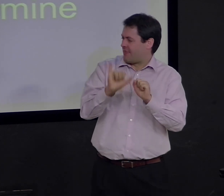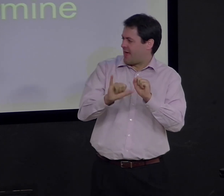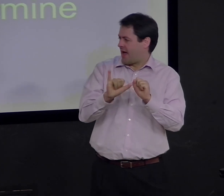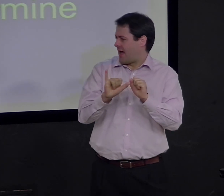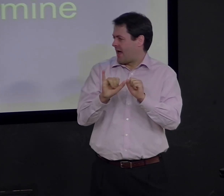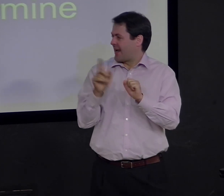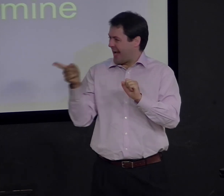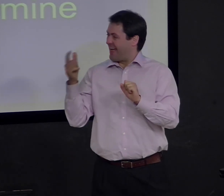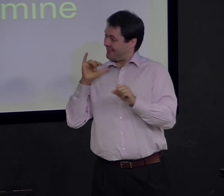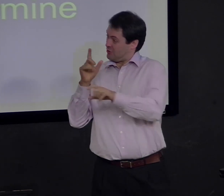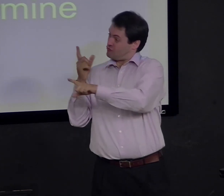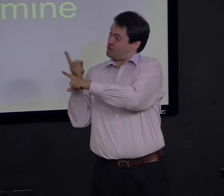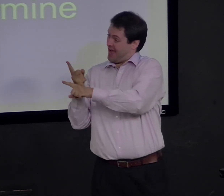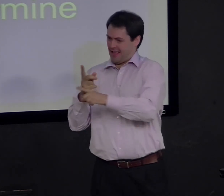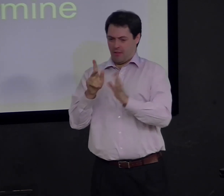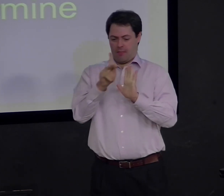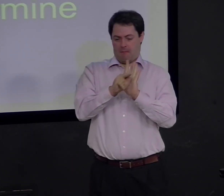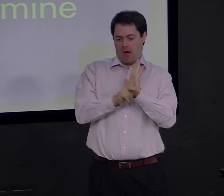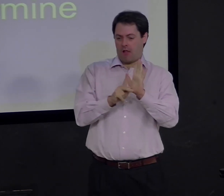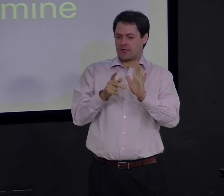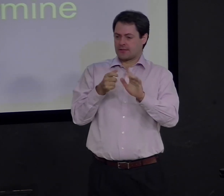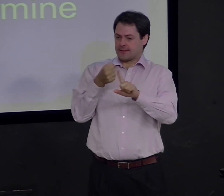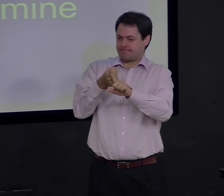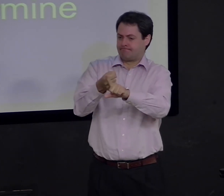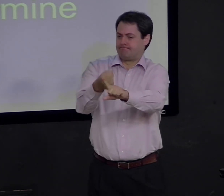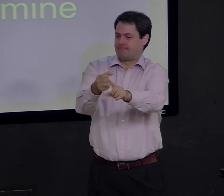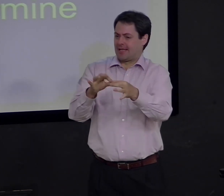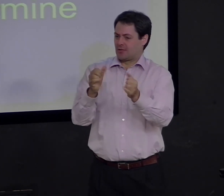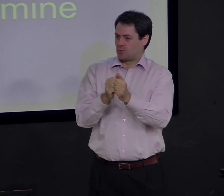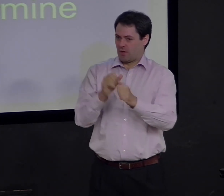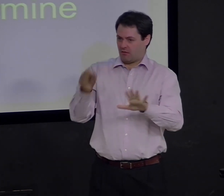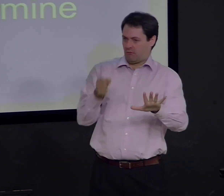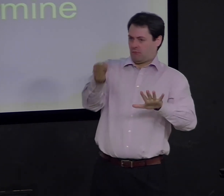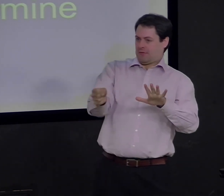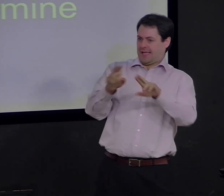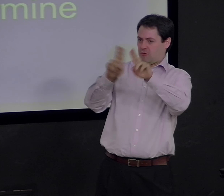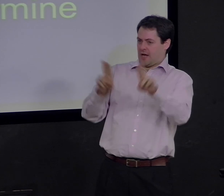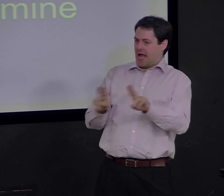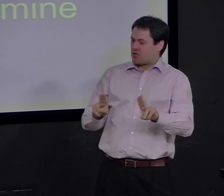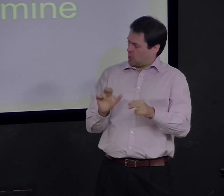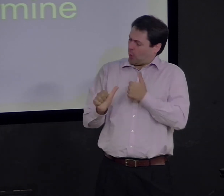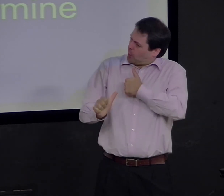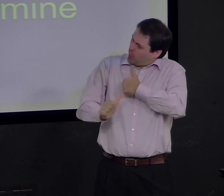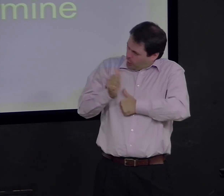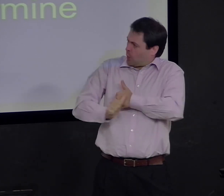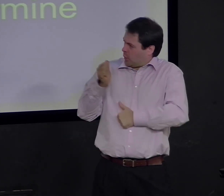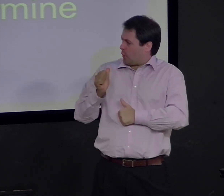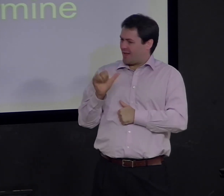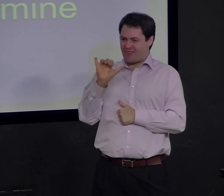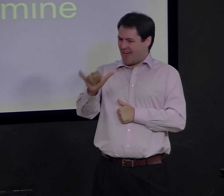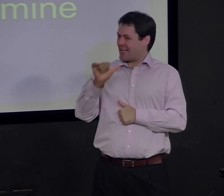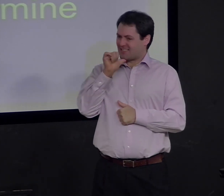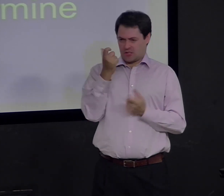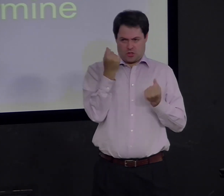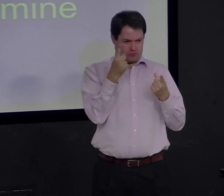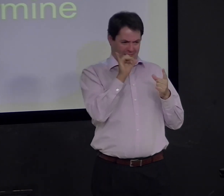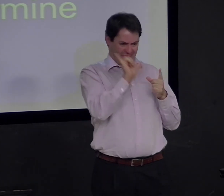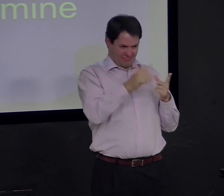real purpose there in thinking about the person's language experiences and proficiencies in the